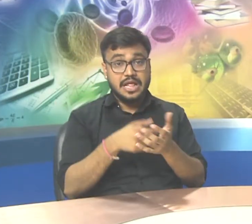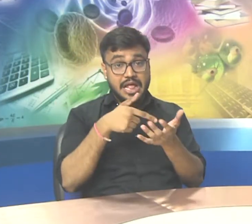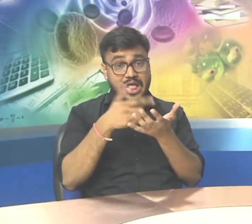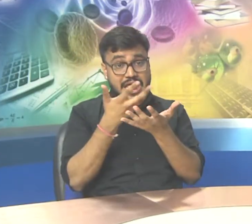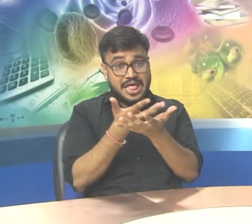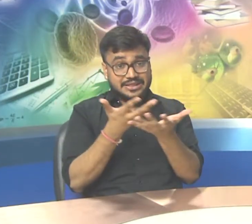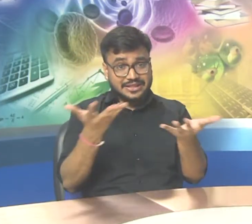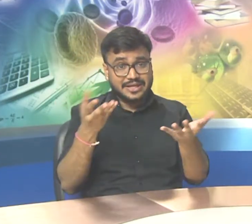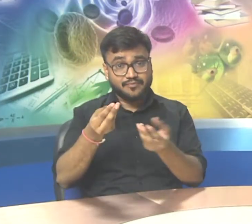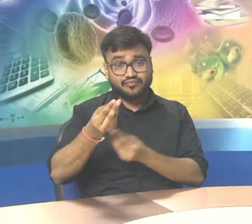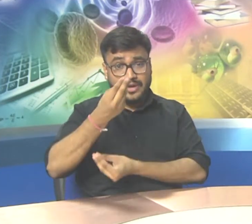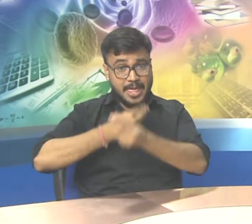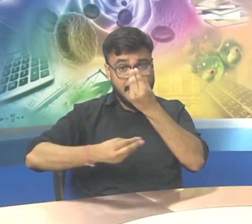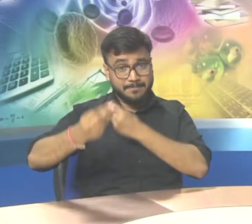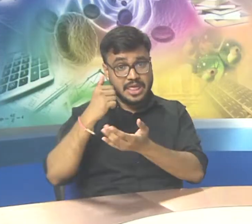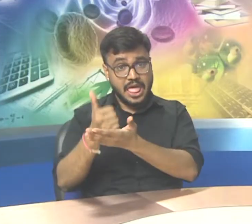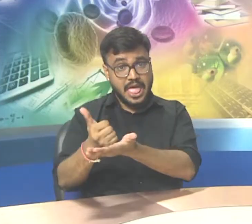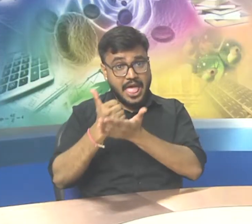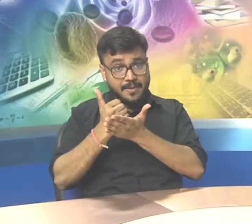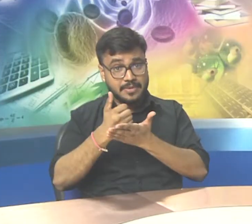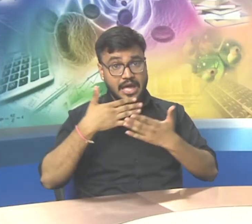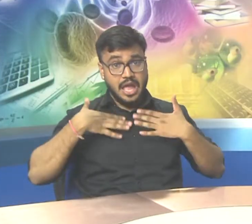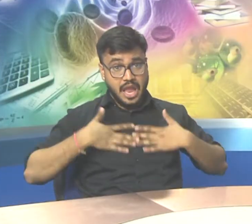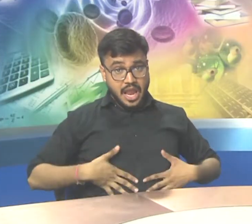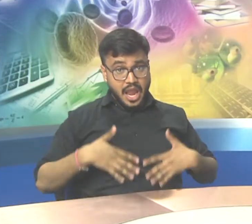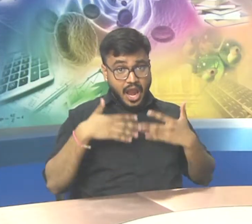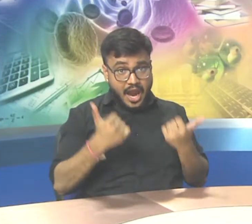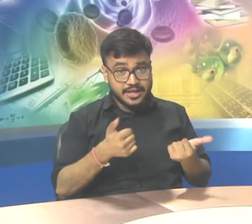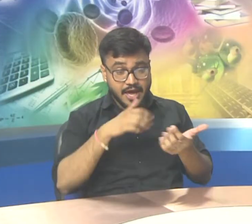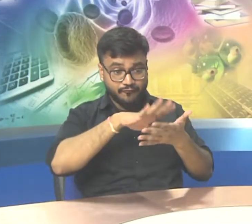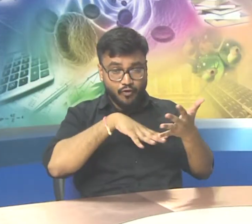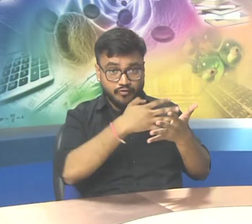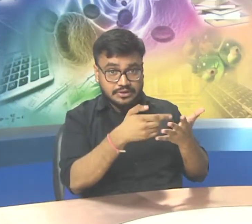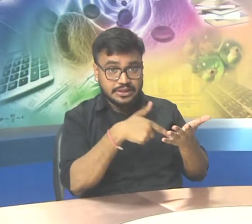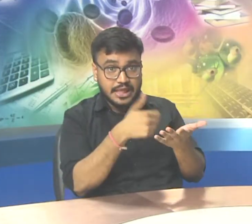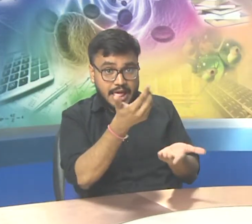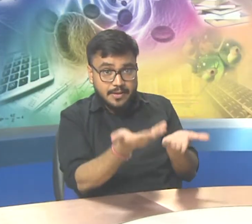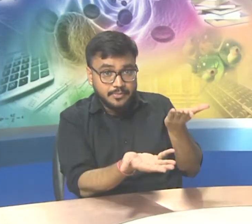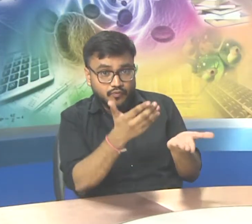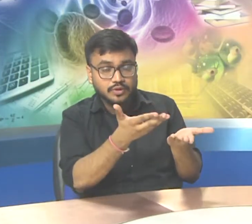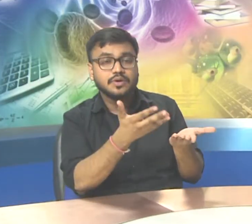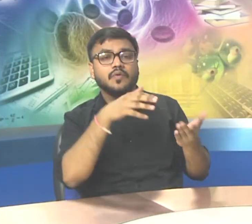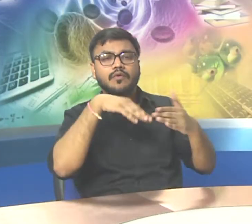Food regulates body process and protects from diseases.